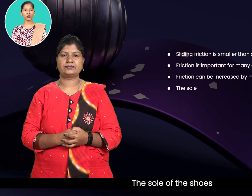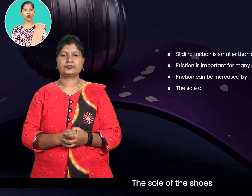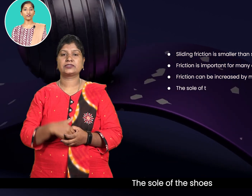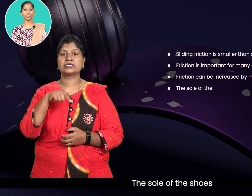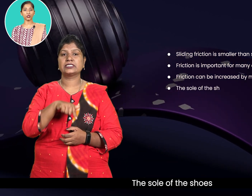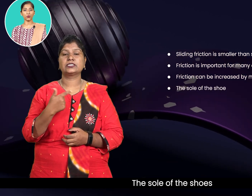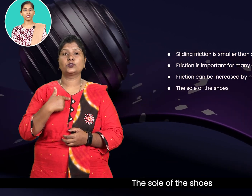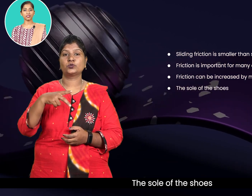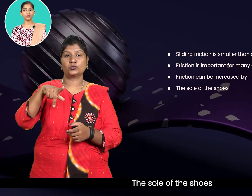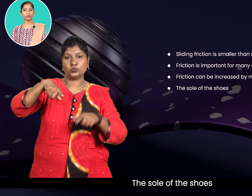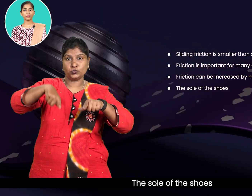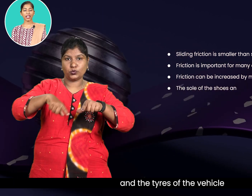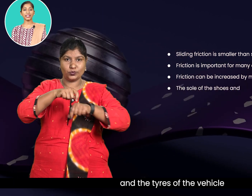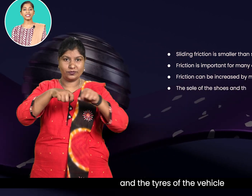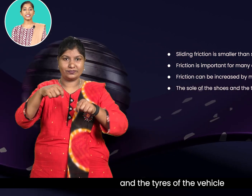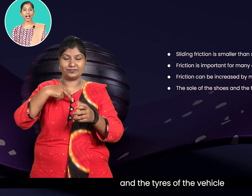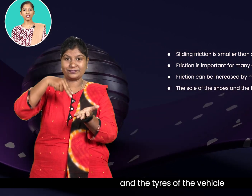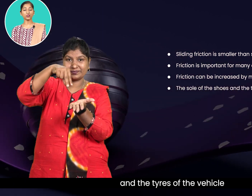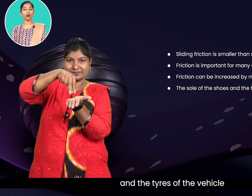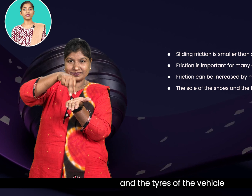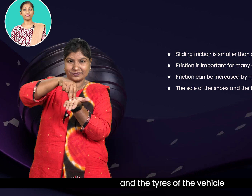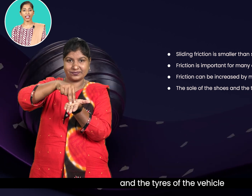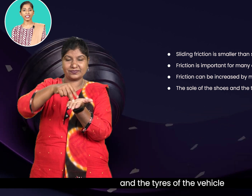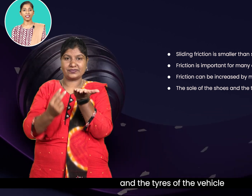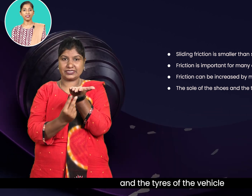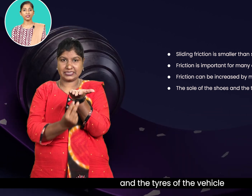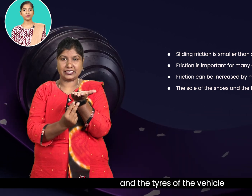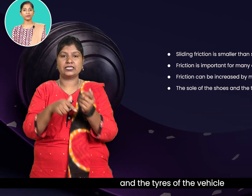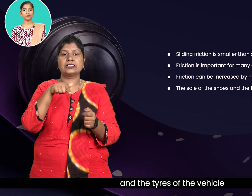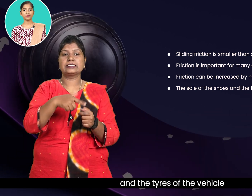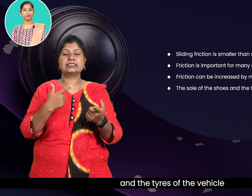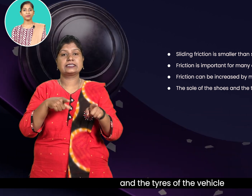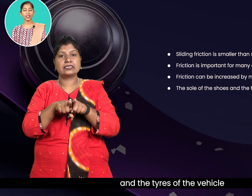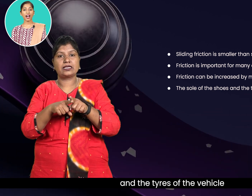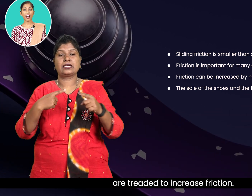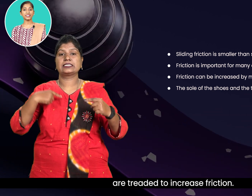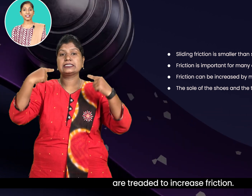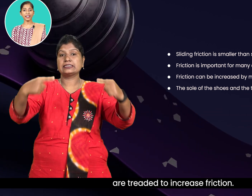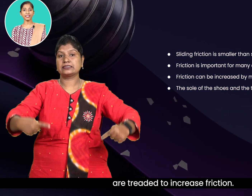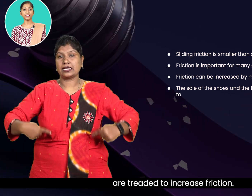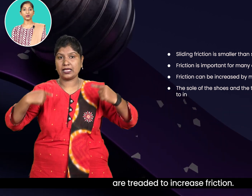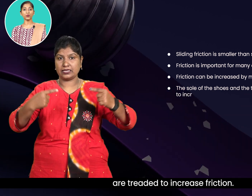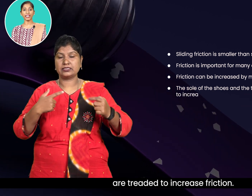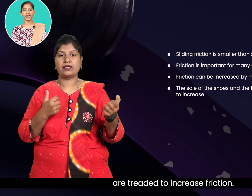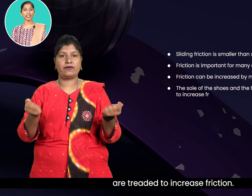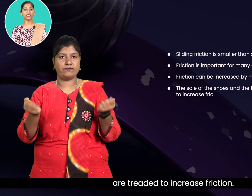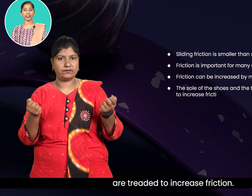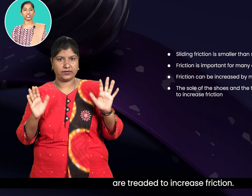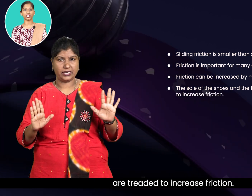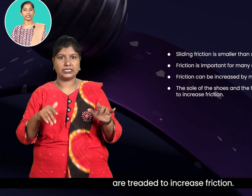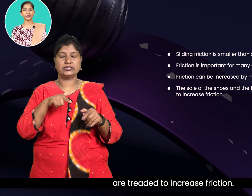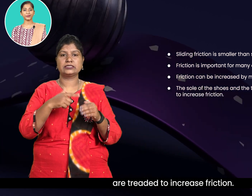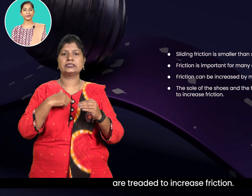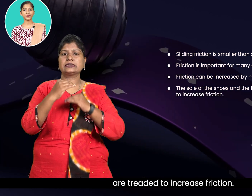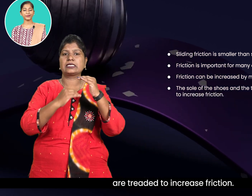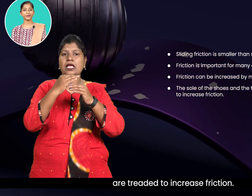The sole of the shoes and the tires of the vehicle are trended to increase